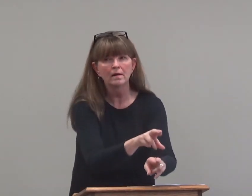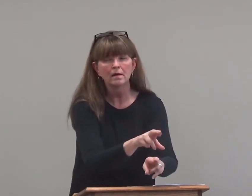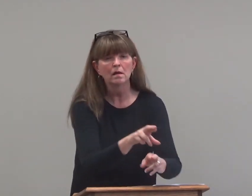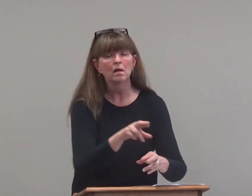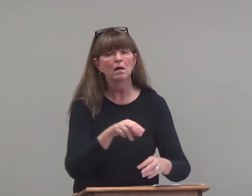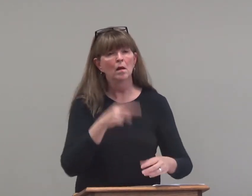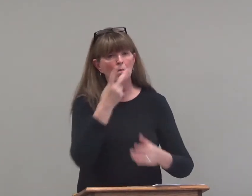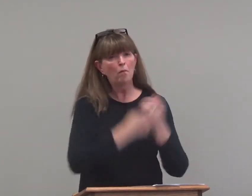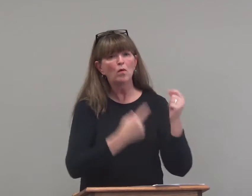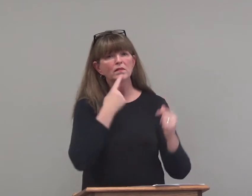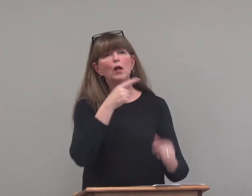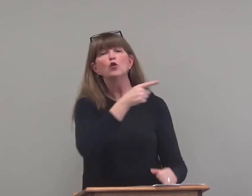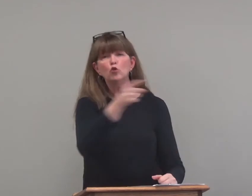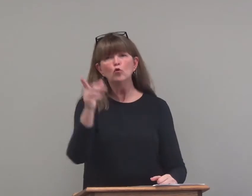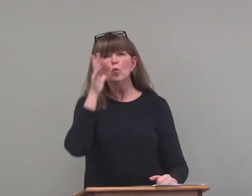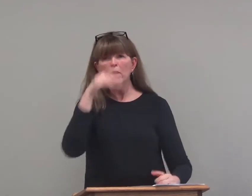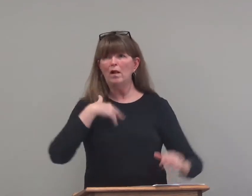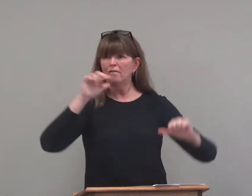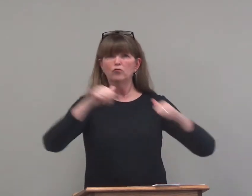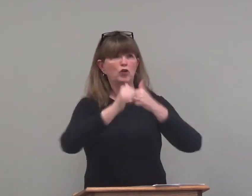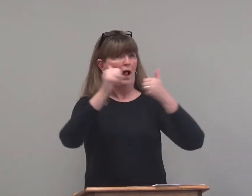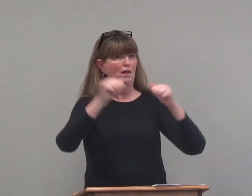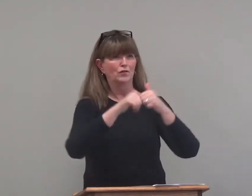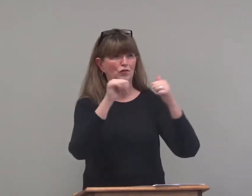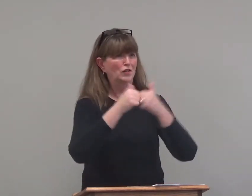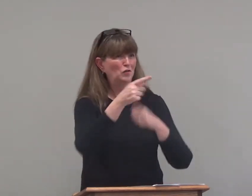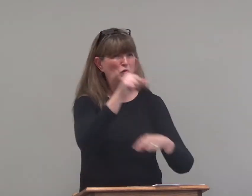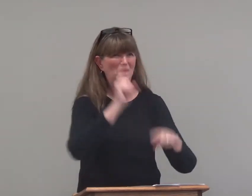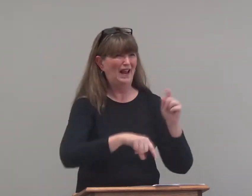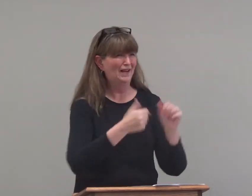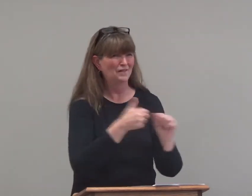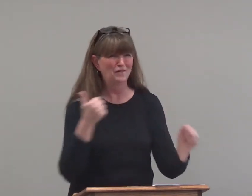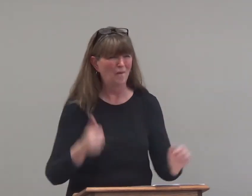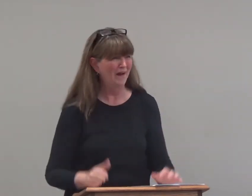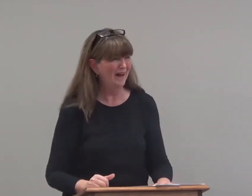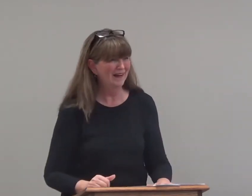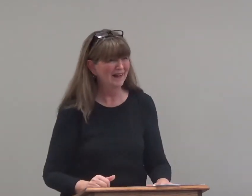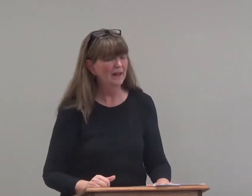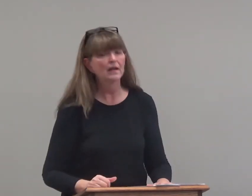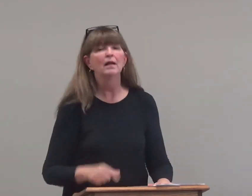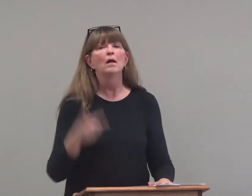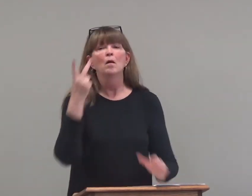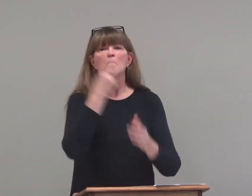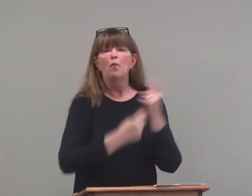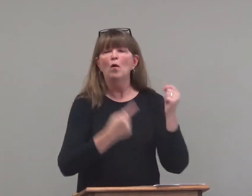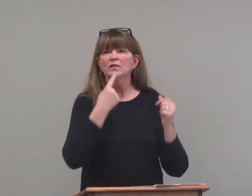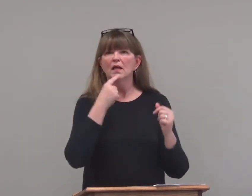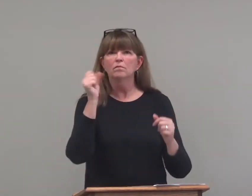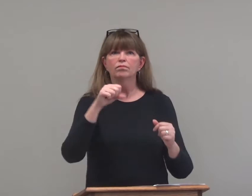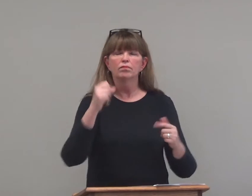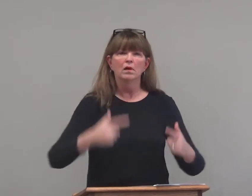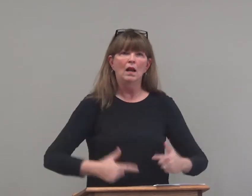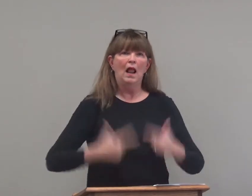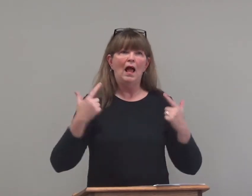and be very careful about how you respond. Because as they said, you will always experience challenges. You cannot avoid